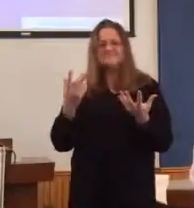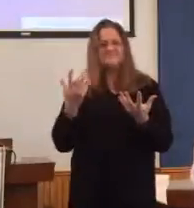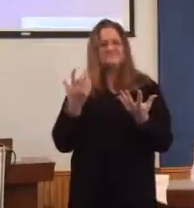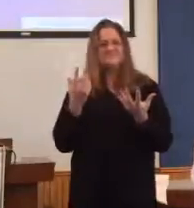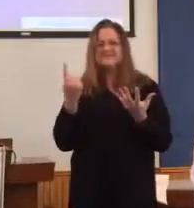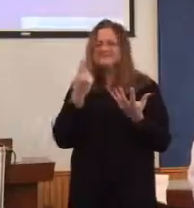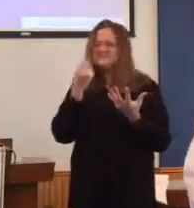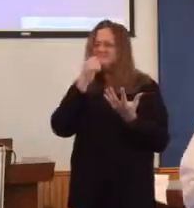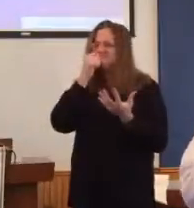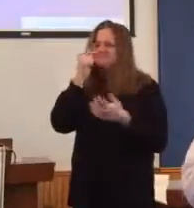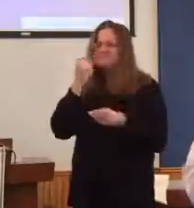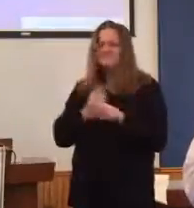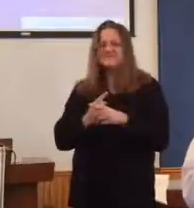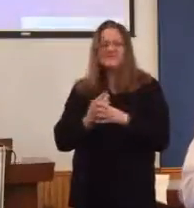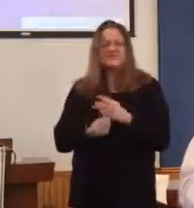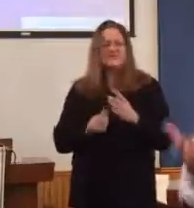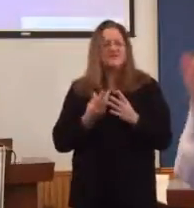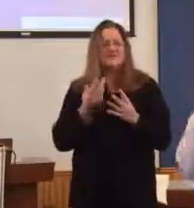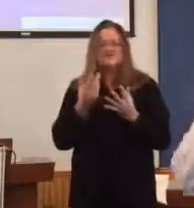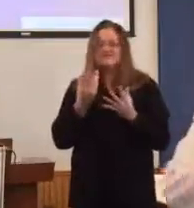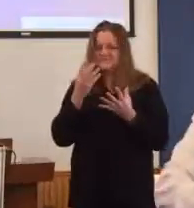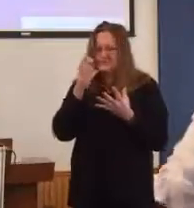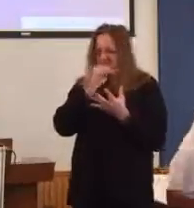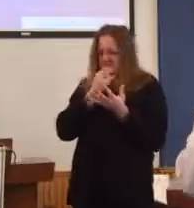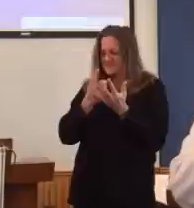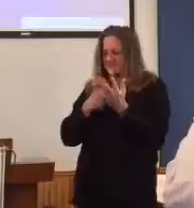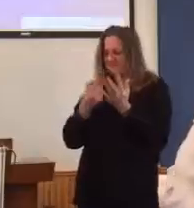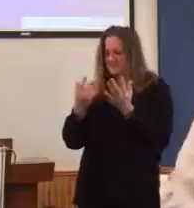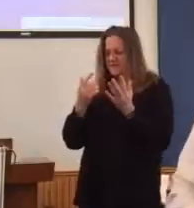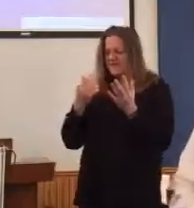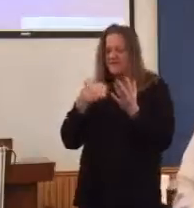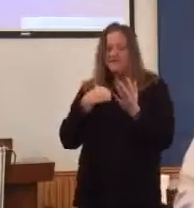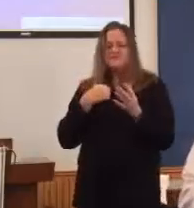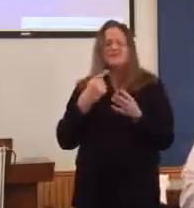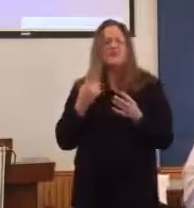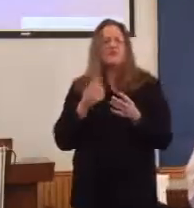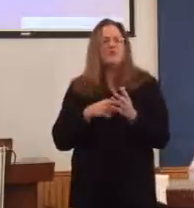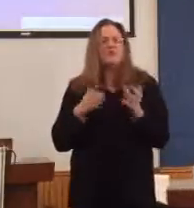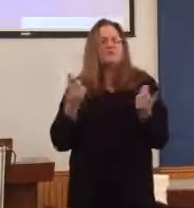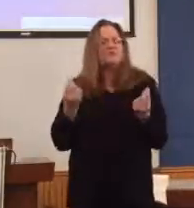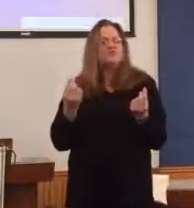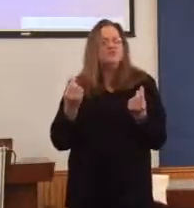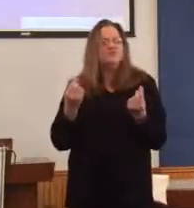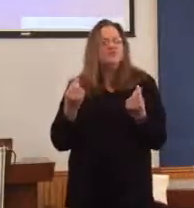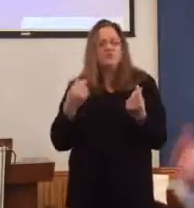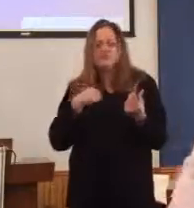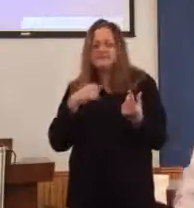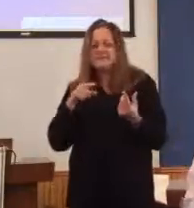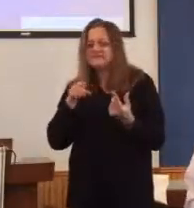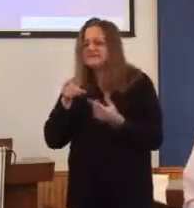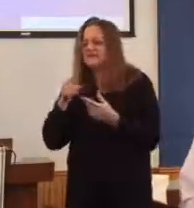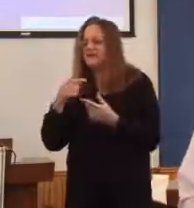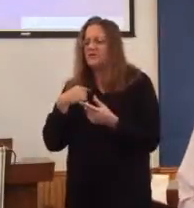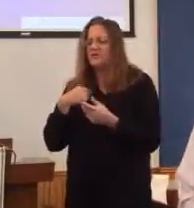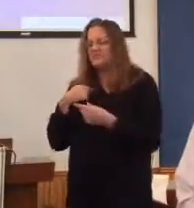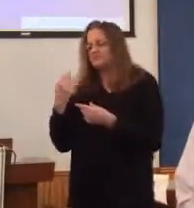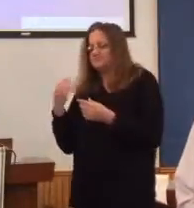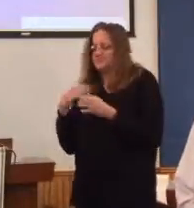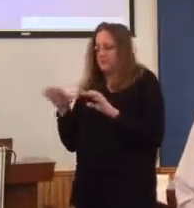missing. And so we try to fill that hole with something else. You know, we fill it with